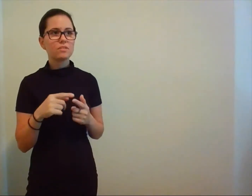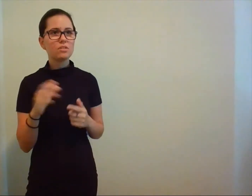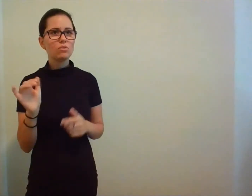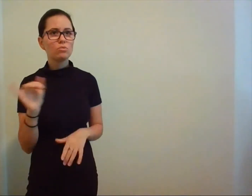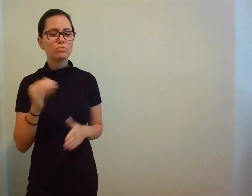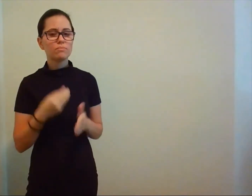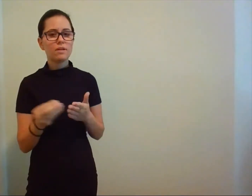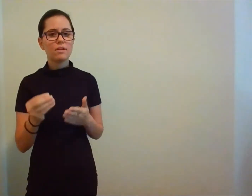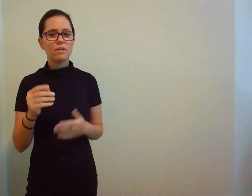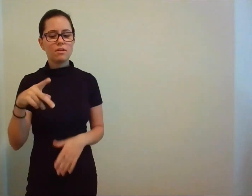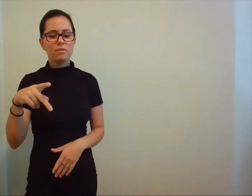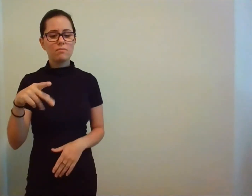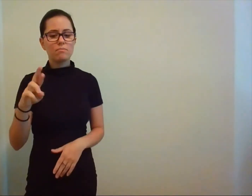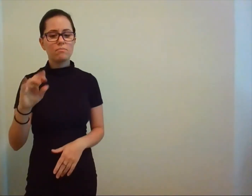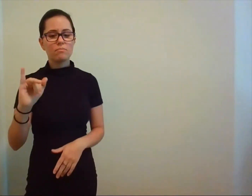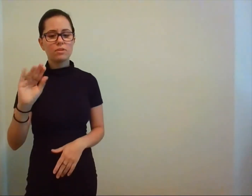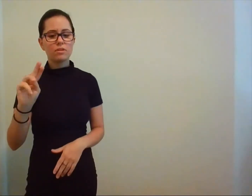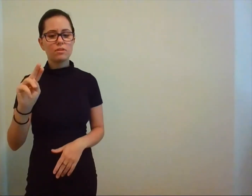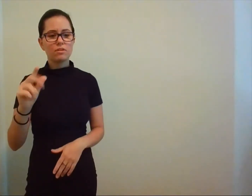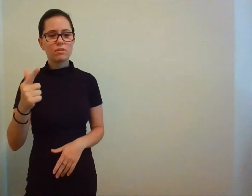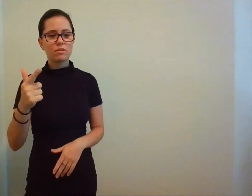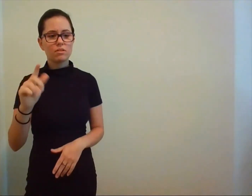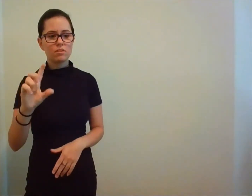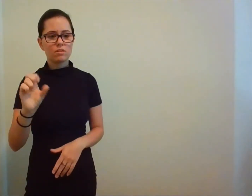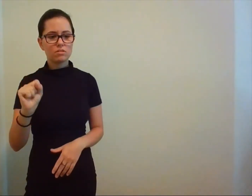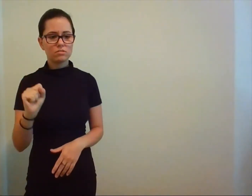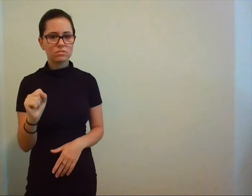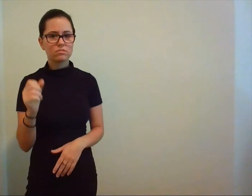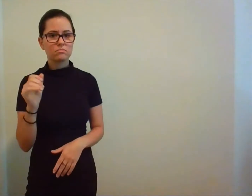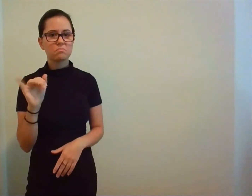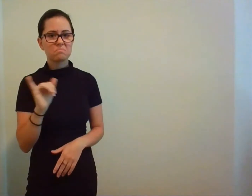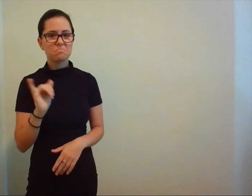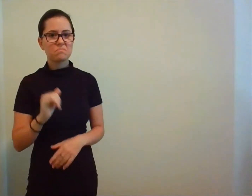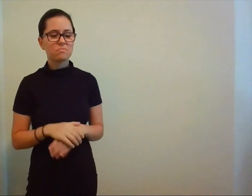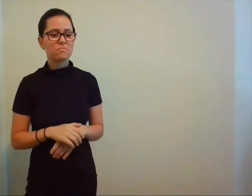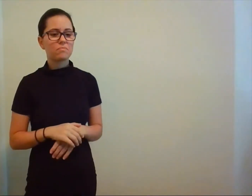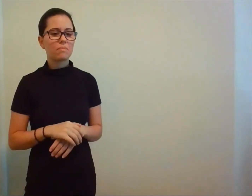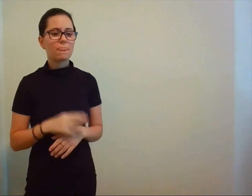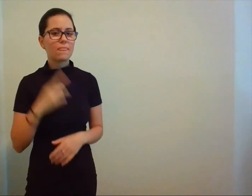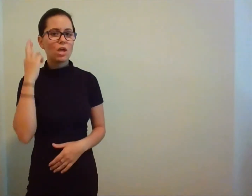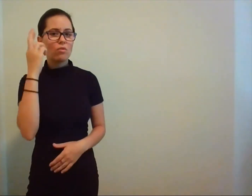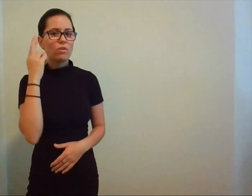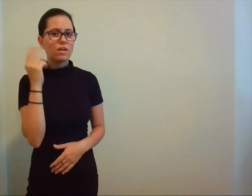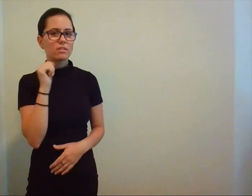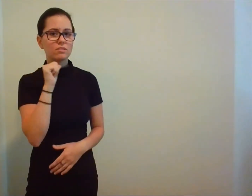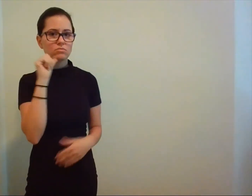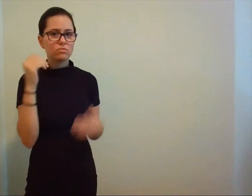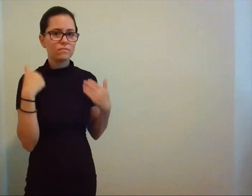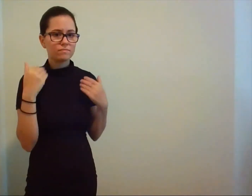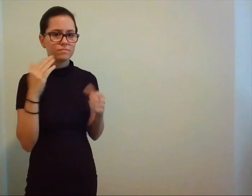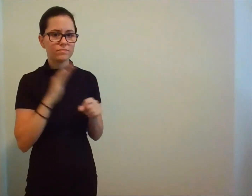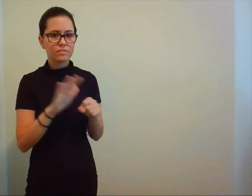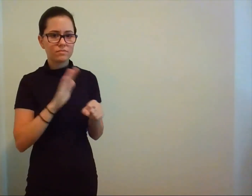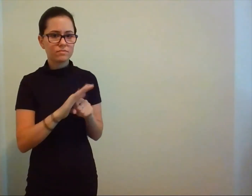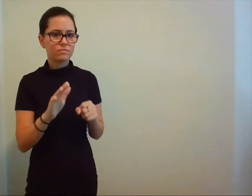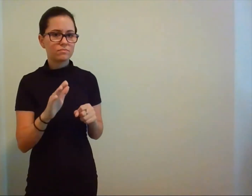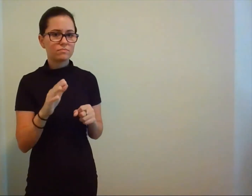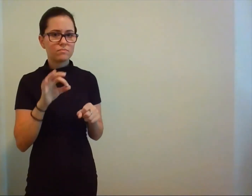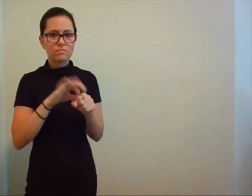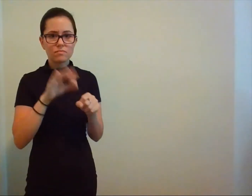don't have enough LaCroix. I got to go back to Ralph's because we're still prepping. And then she's leaving, and we haven't left yet. I'm driving home, and I